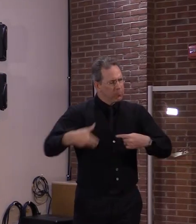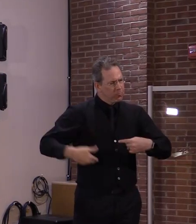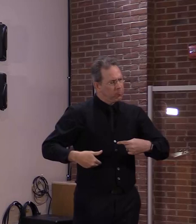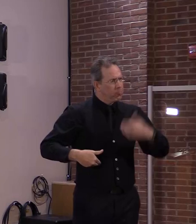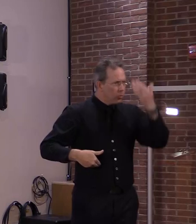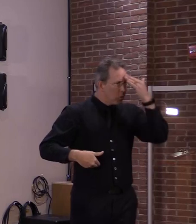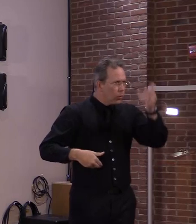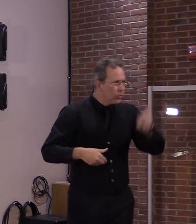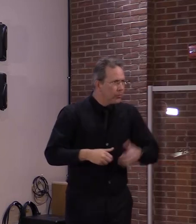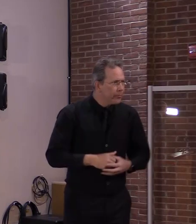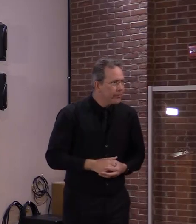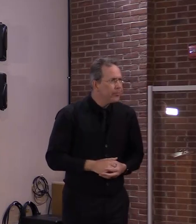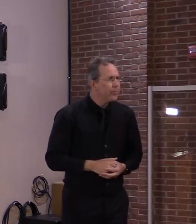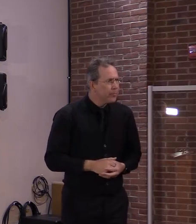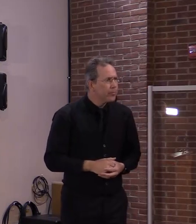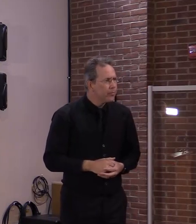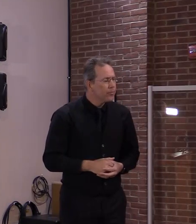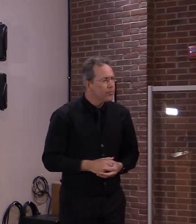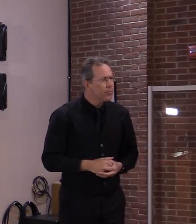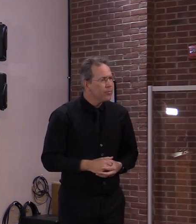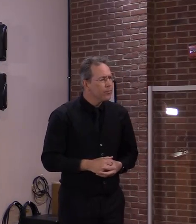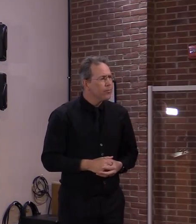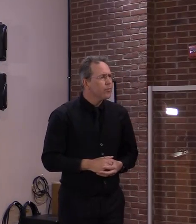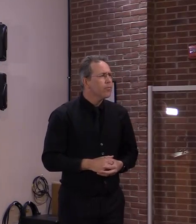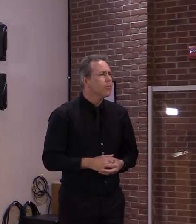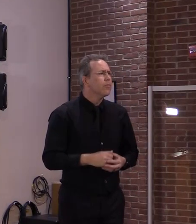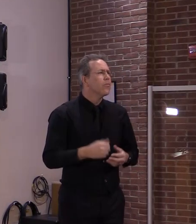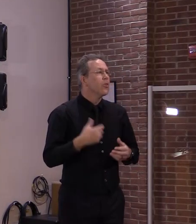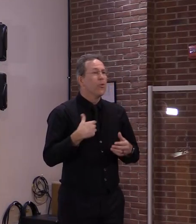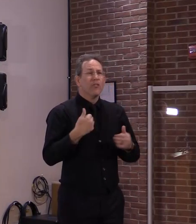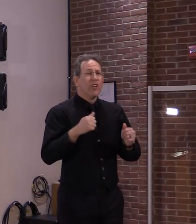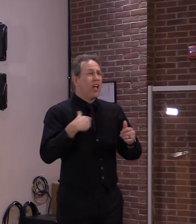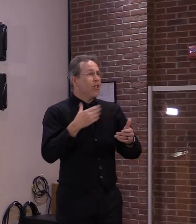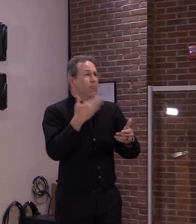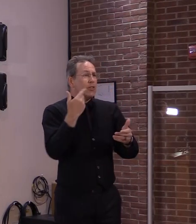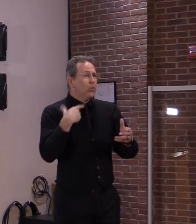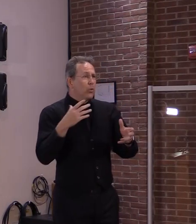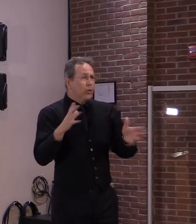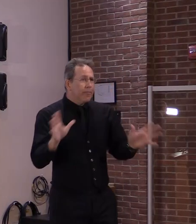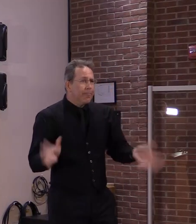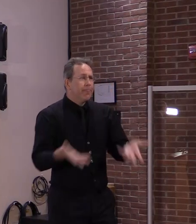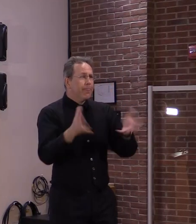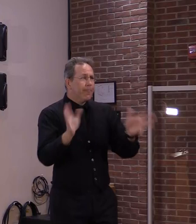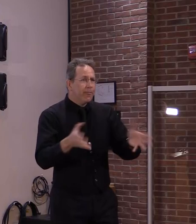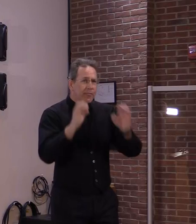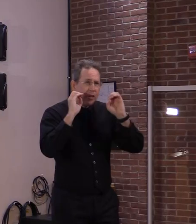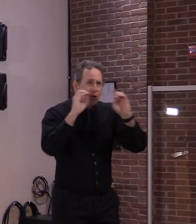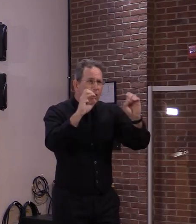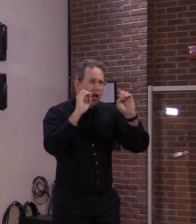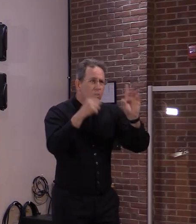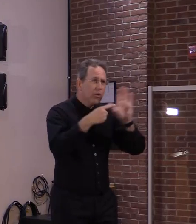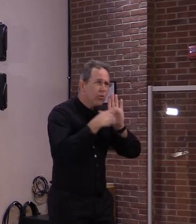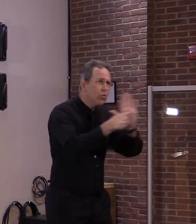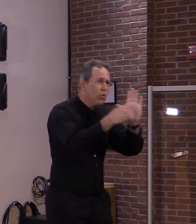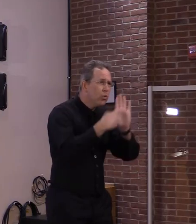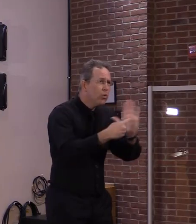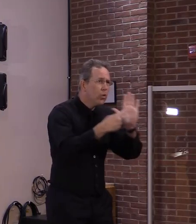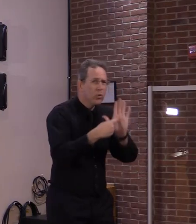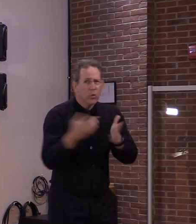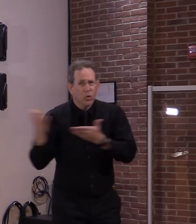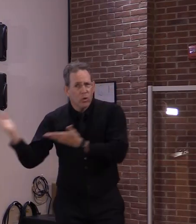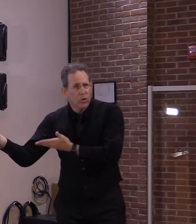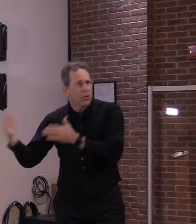by understanding the best guidance and understanding exactly what situations they may or may not want to insert themselves